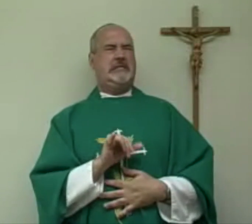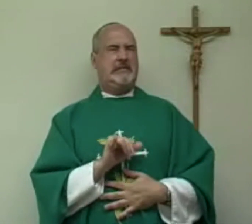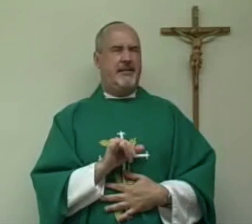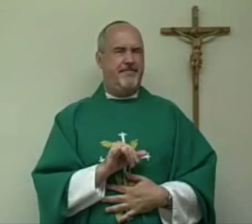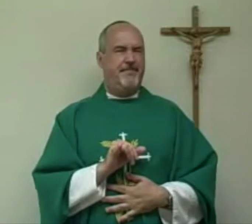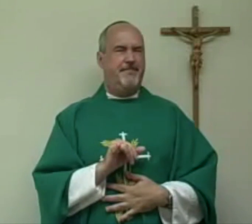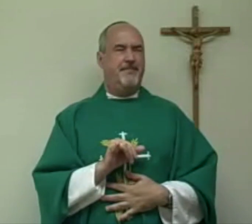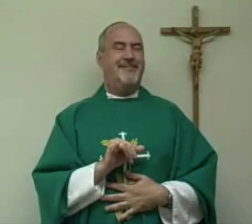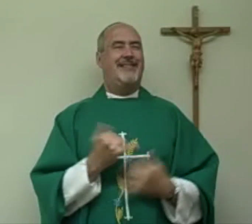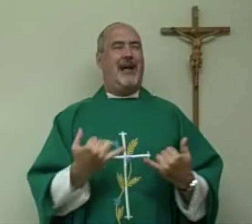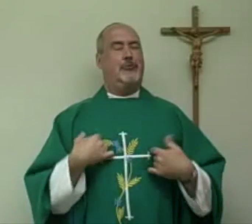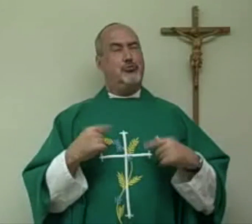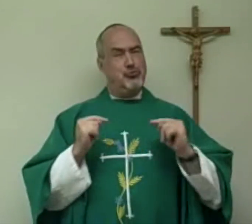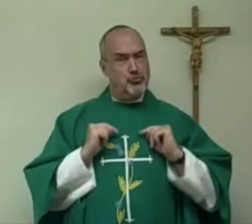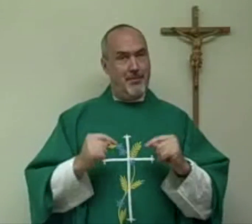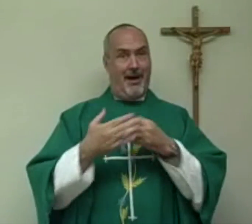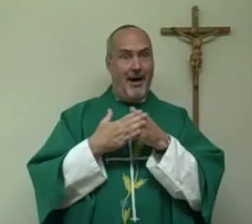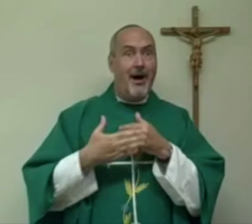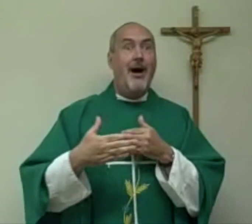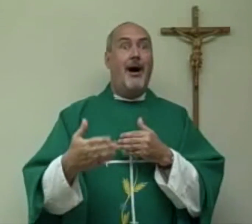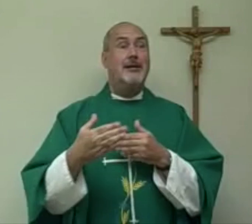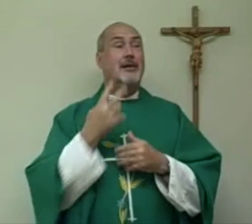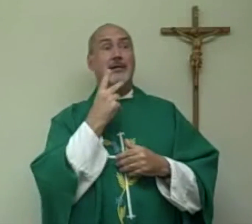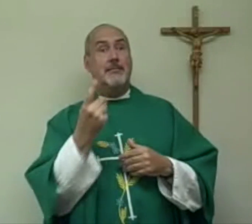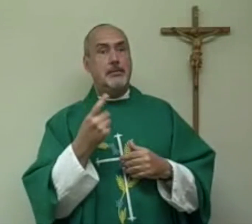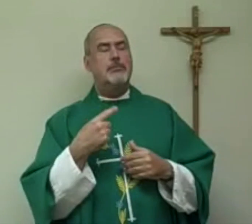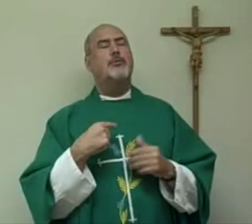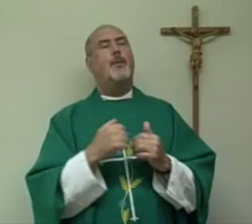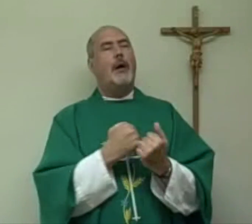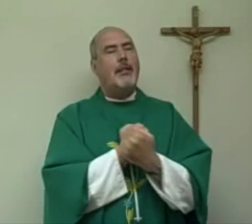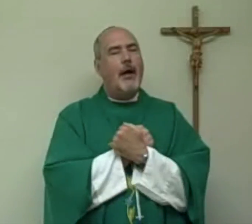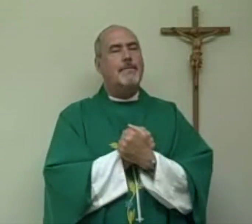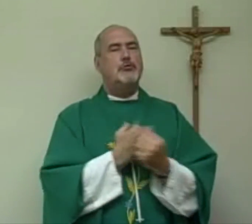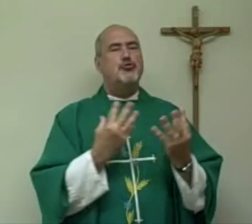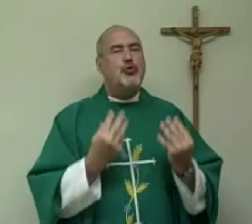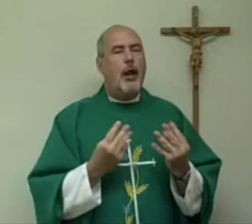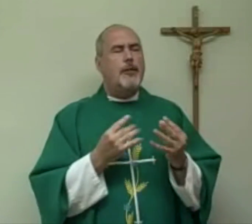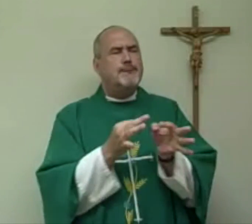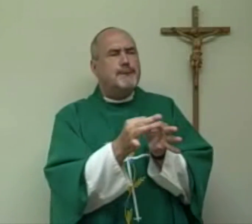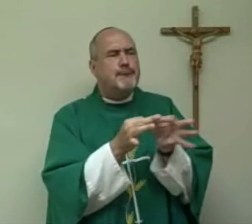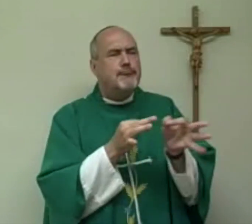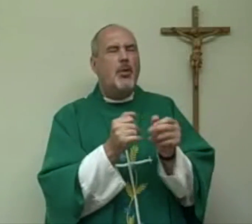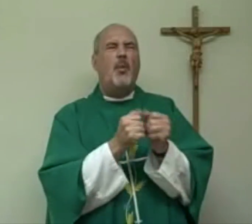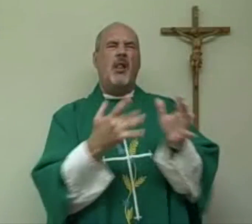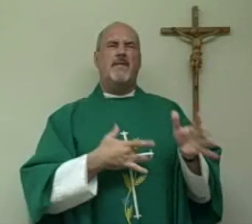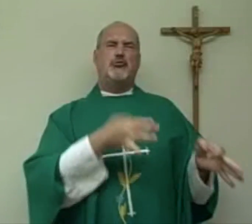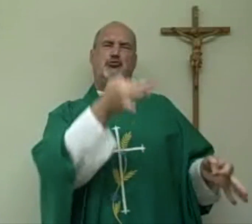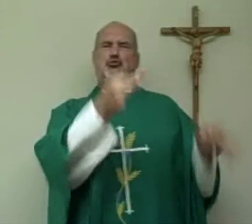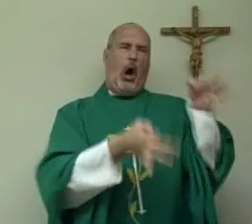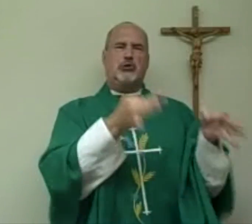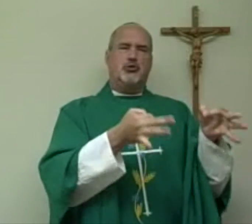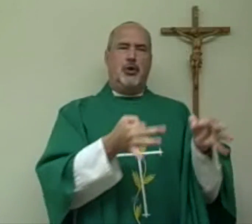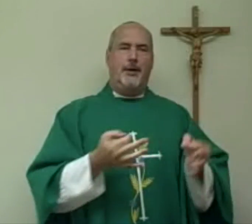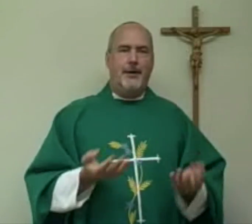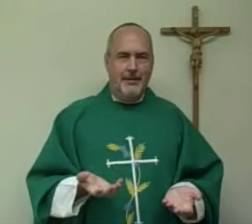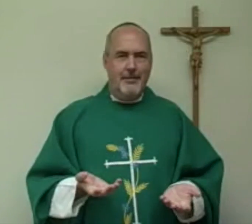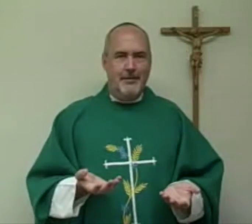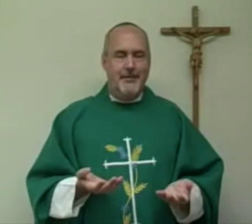the person would not want to be around me and their defenses would go up. So from then on, I tried